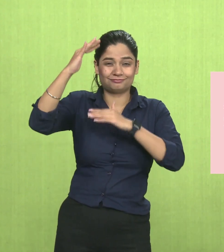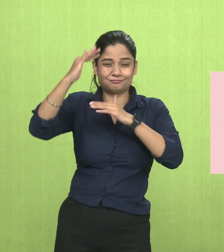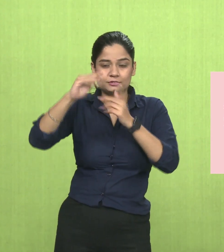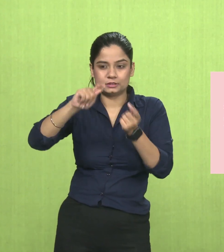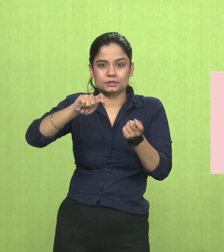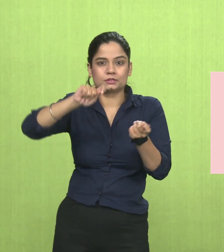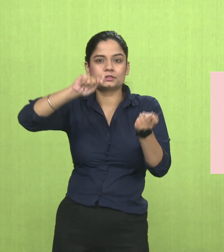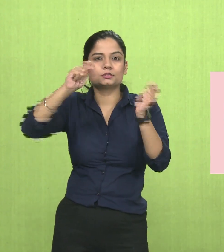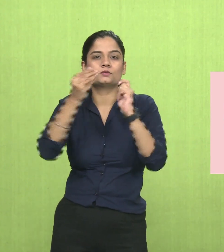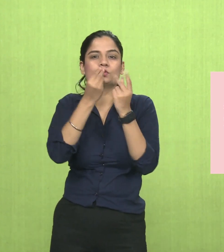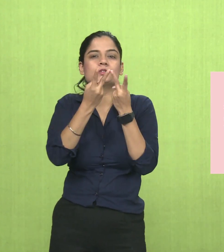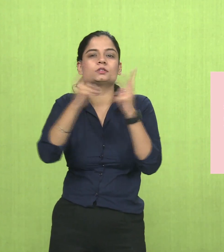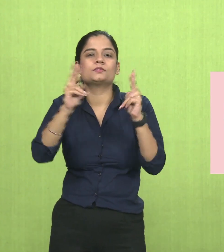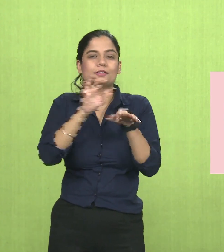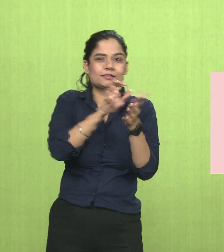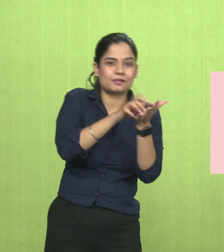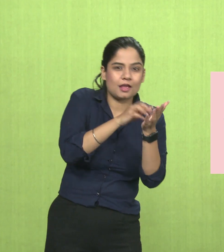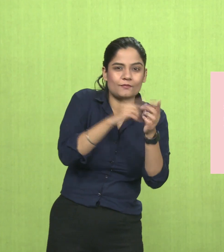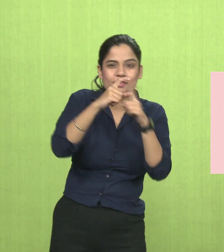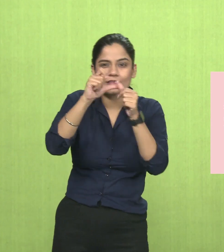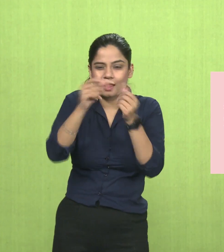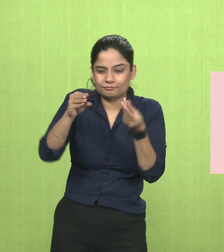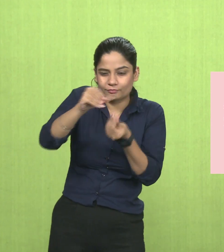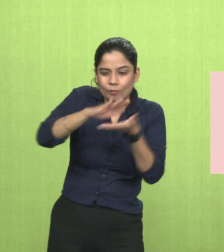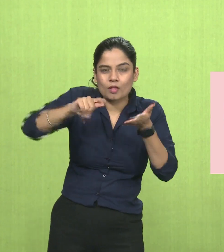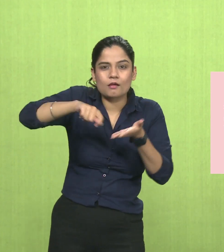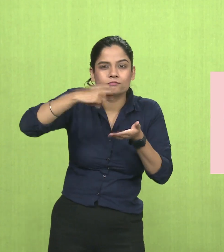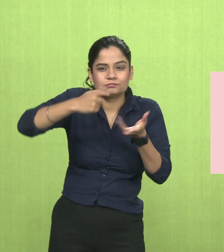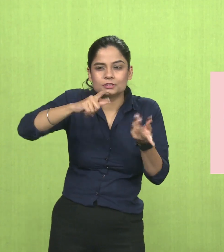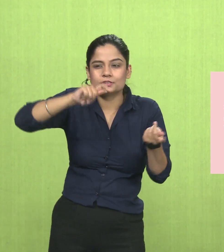etc. and slowly go to the normal diet like khichdi, dal, etc.